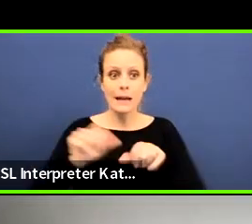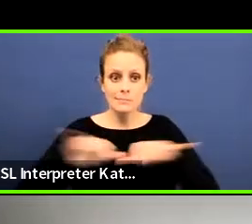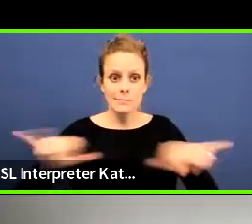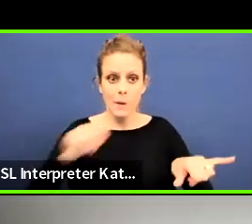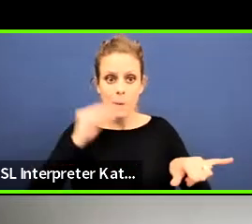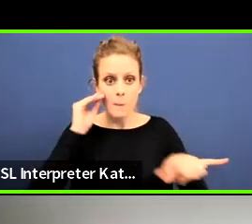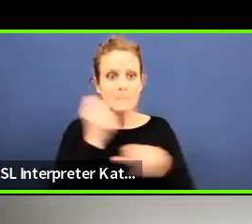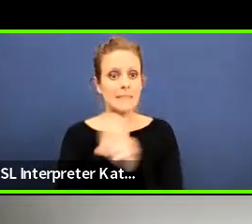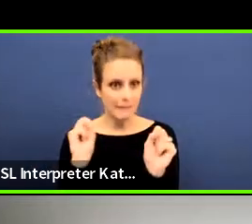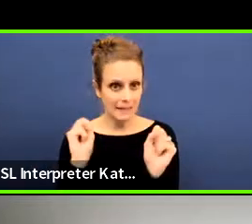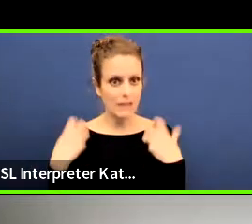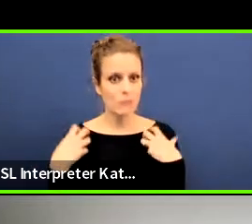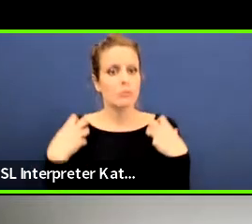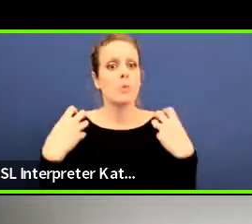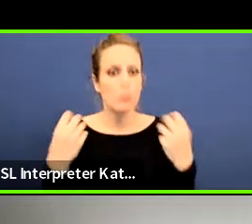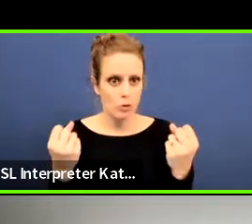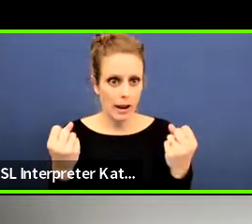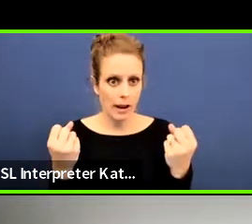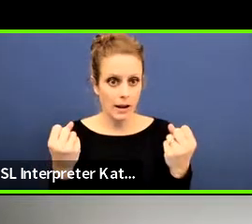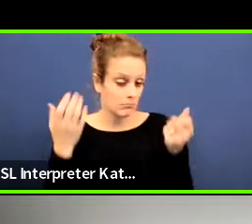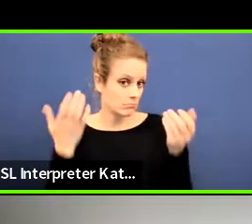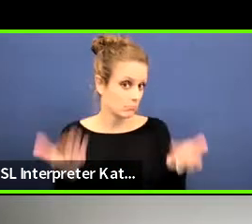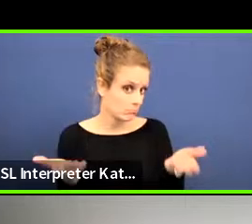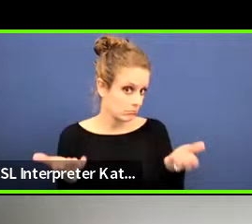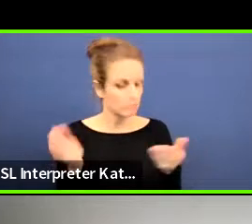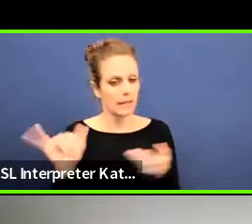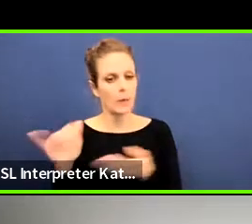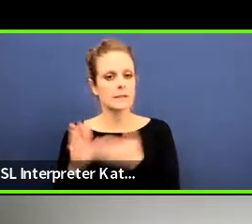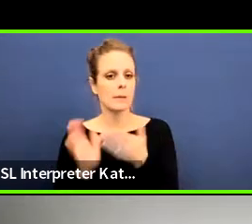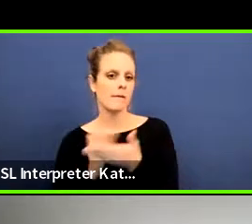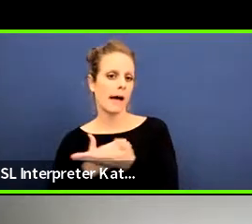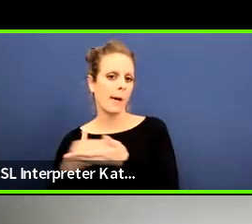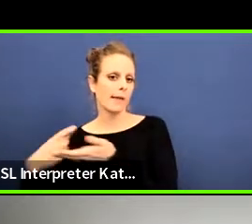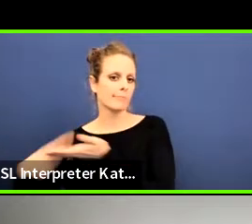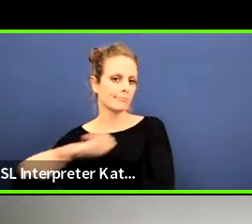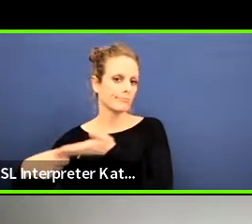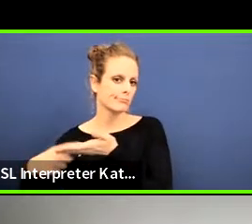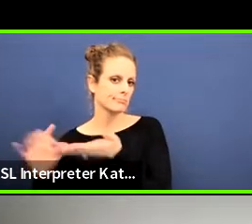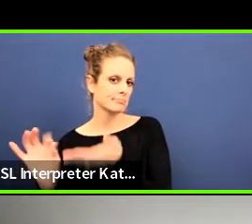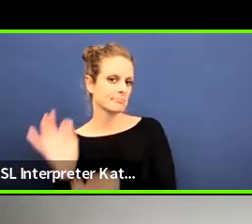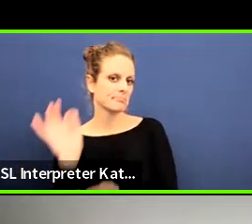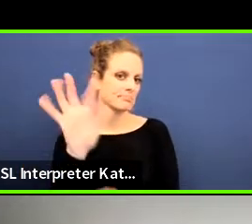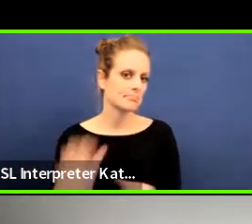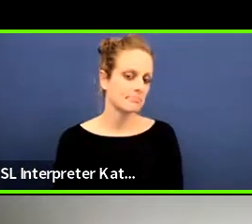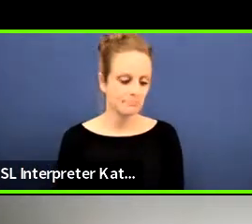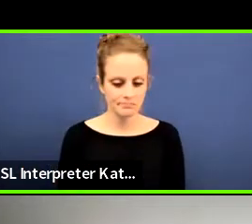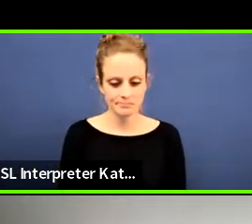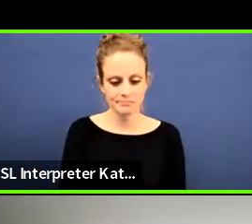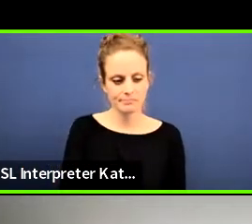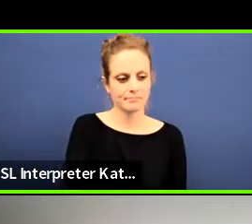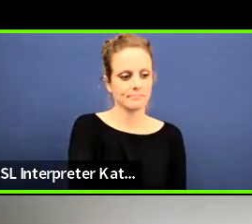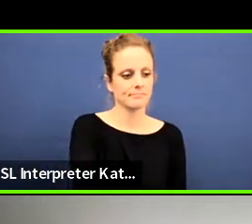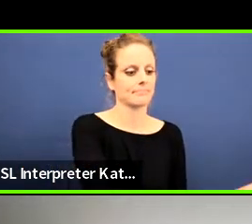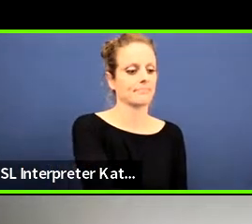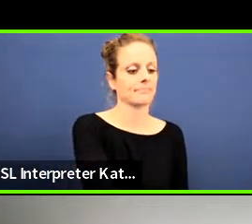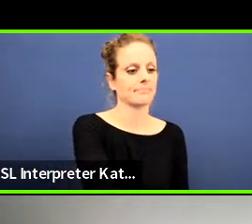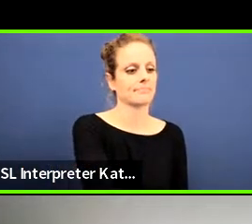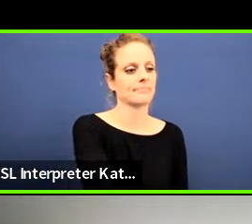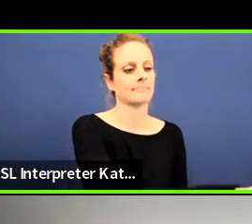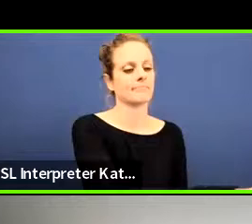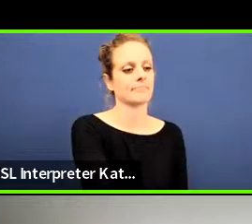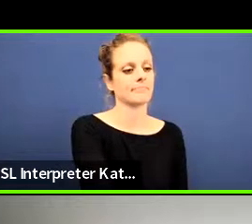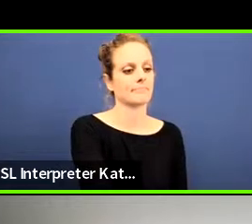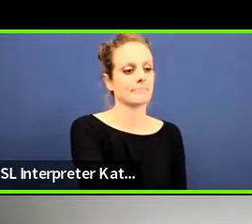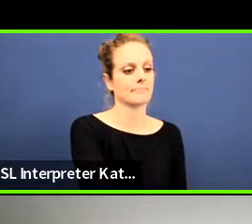and recuperate? And so those are some highlights from what came up in our group. Is there